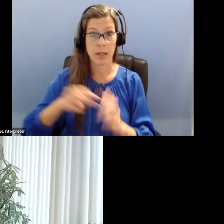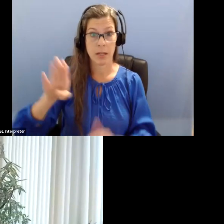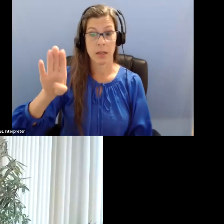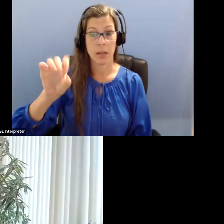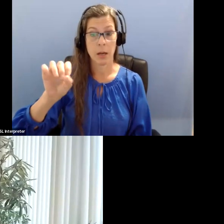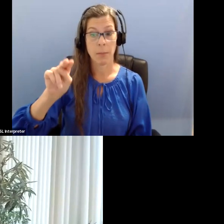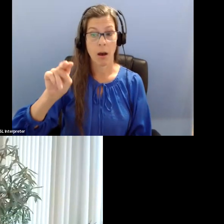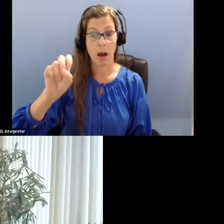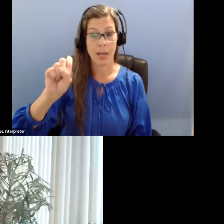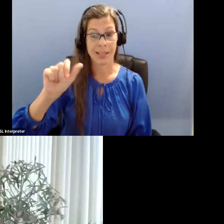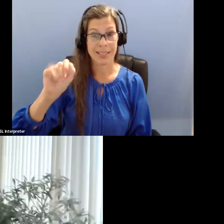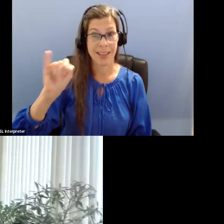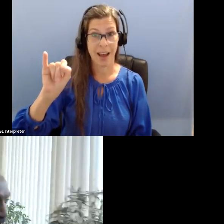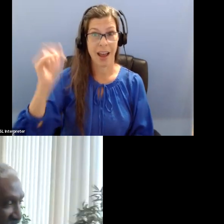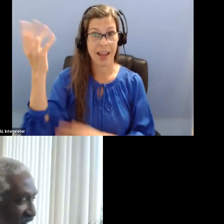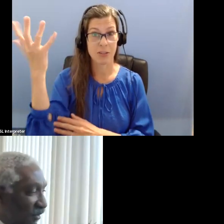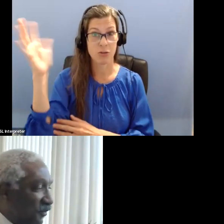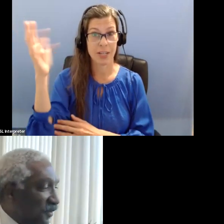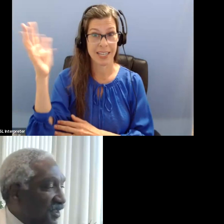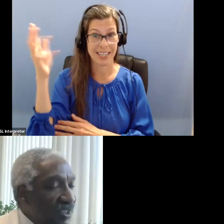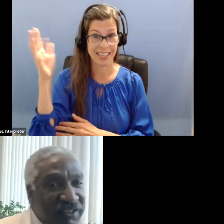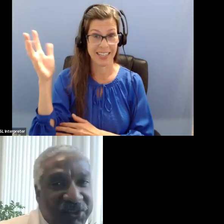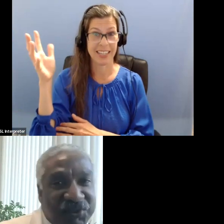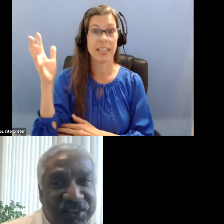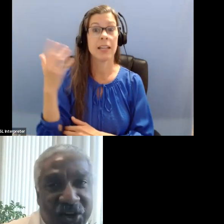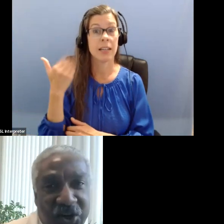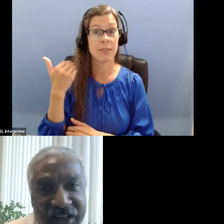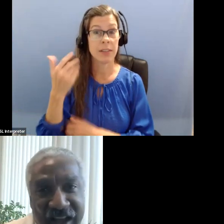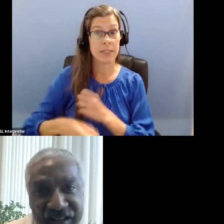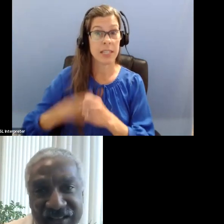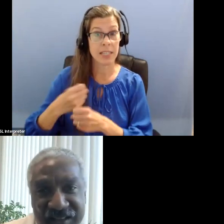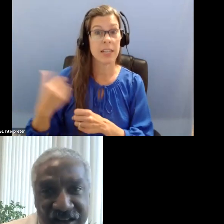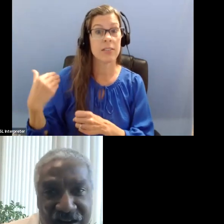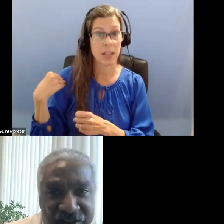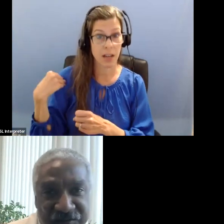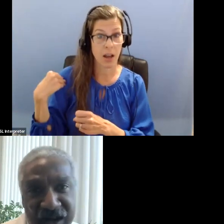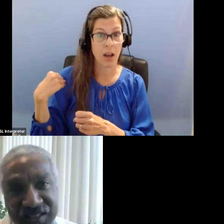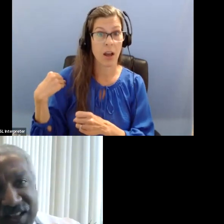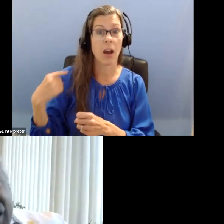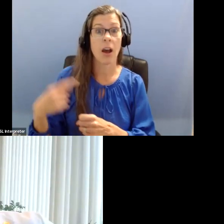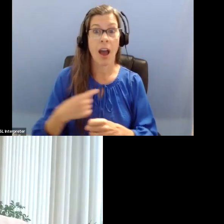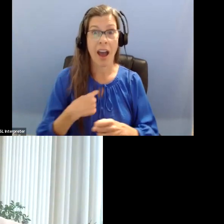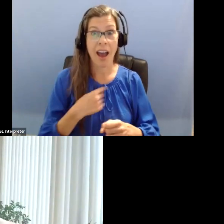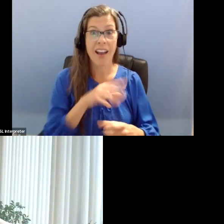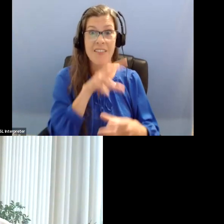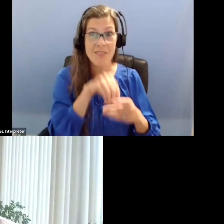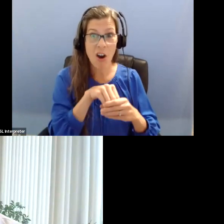tree. And about 15 years ago, I got into the art of